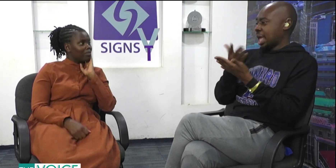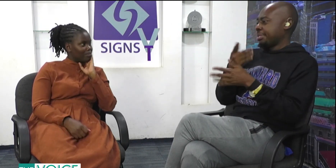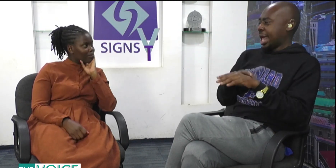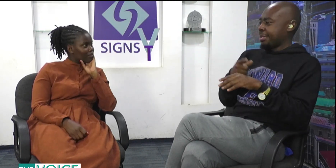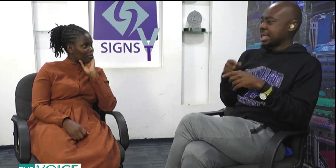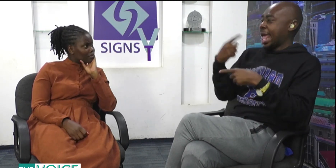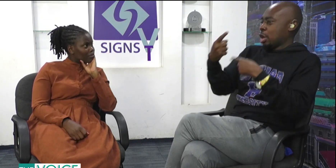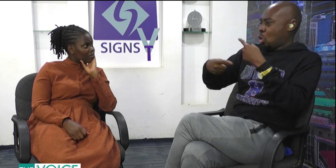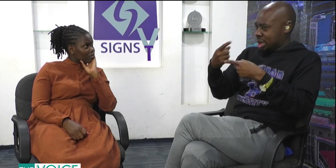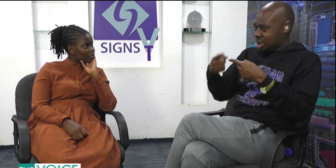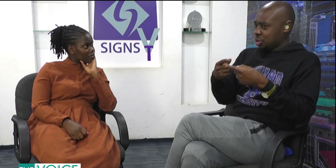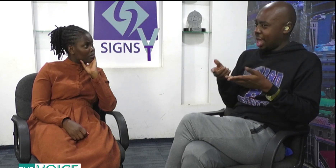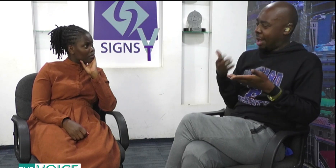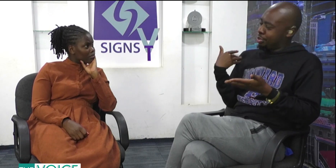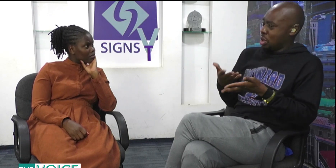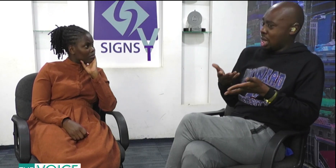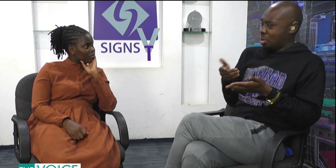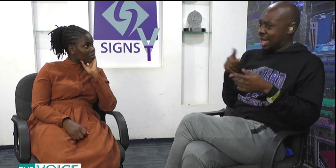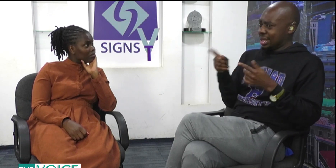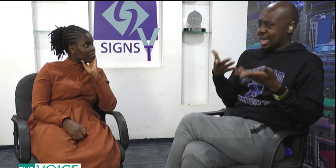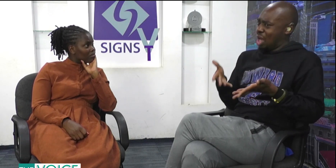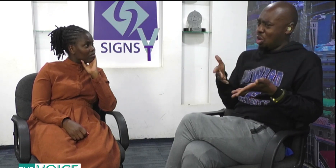to the national level. Congratulations.